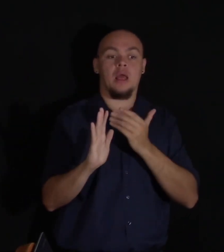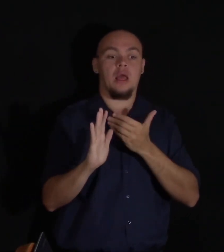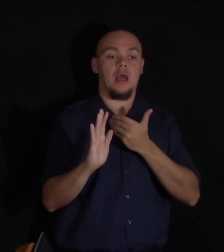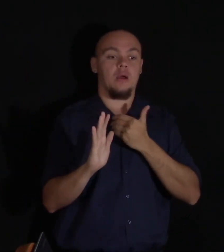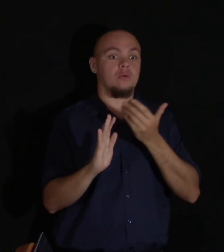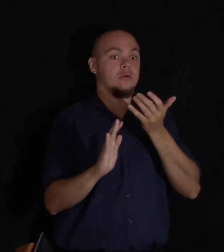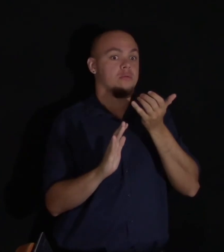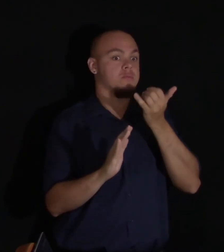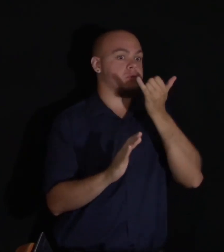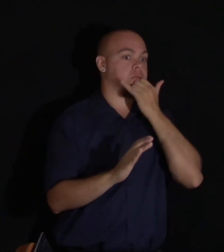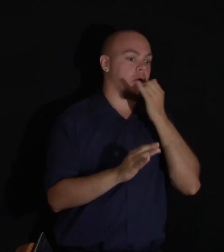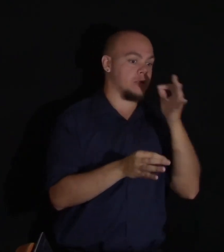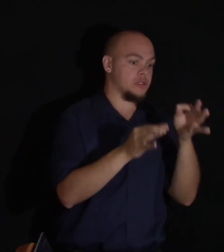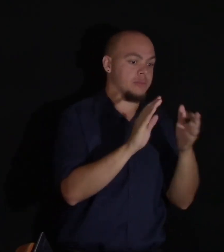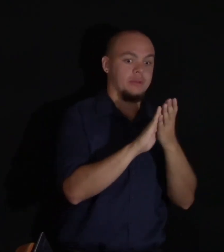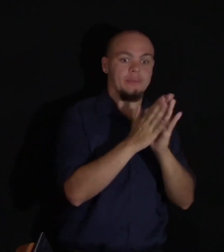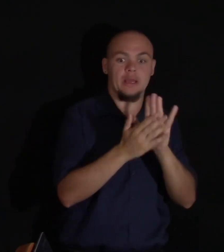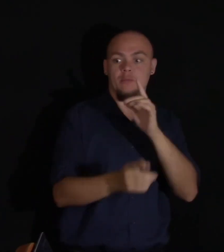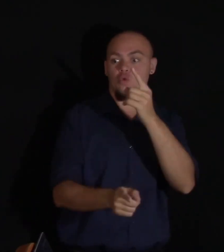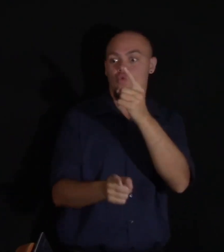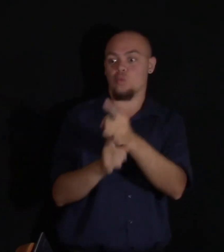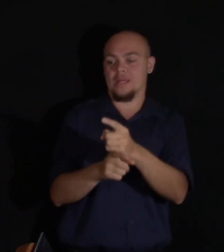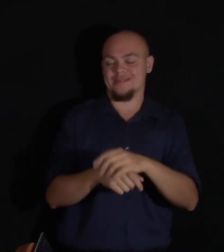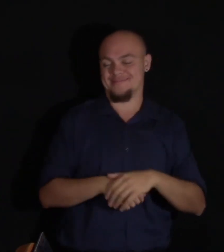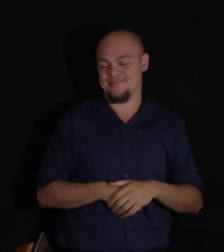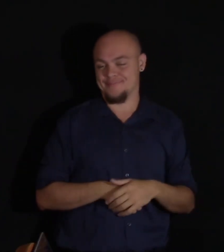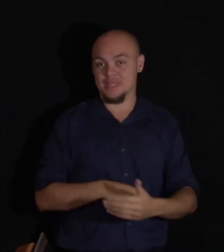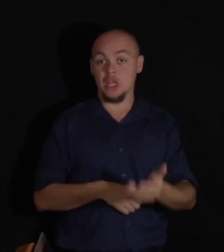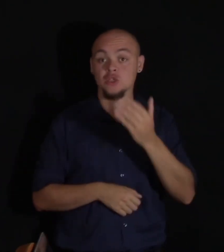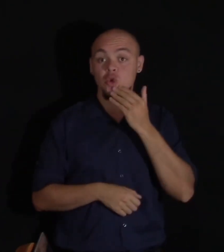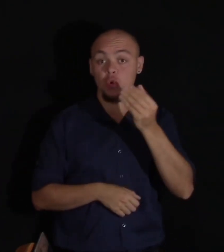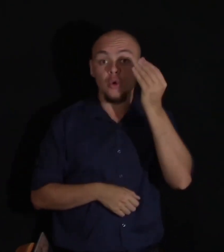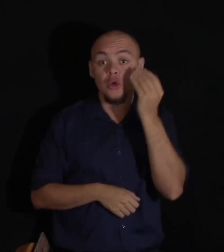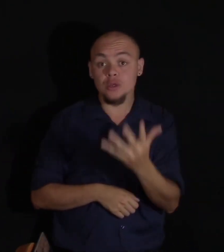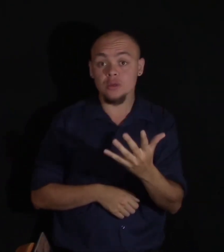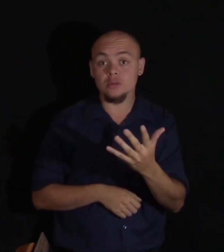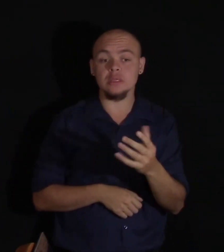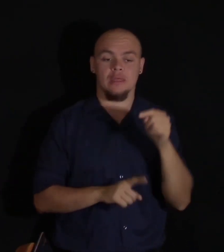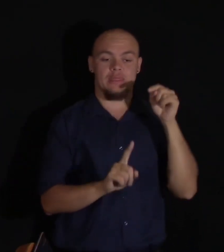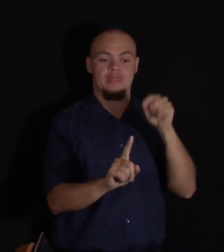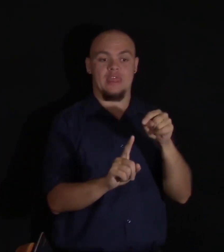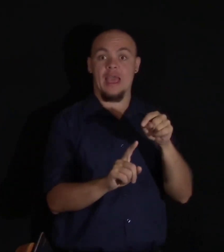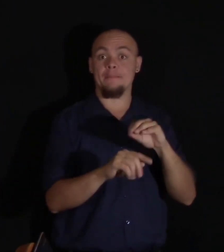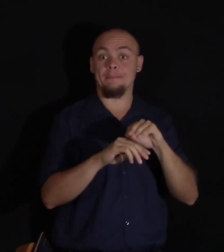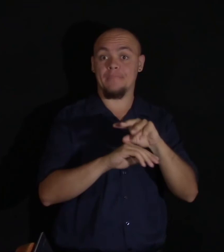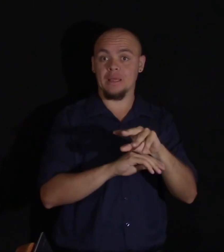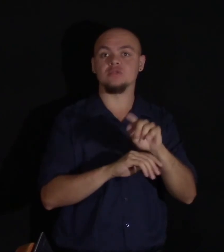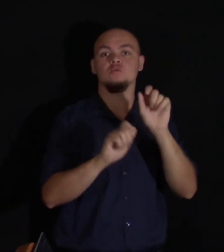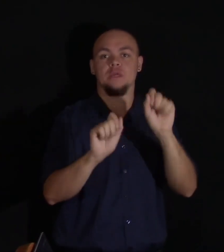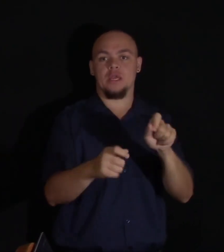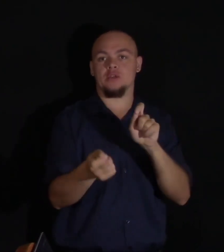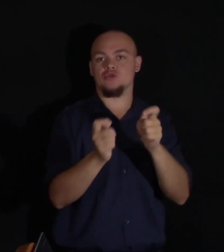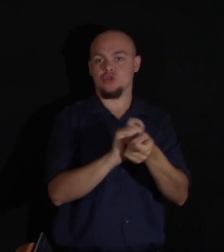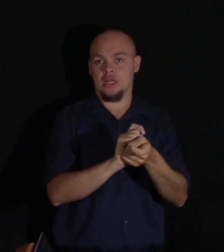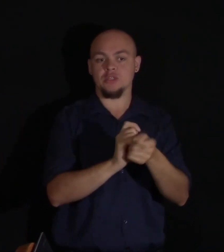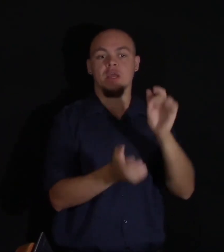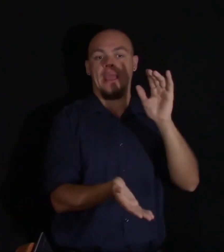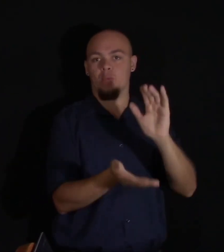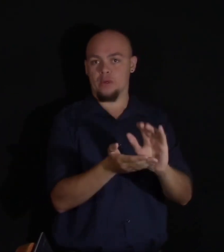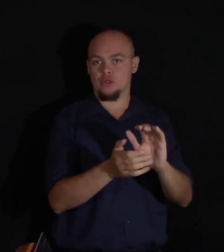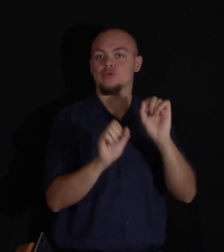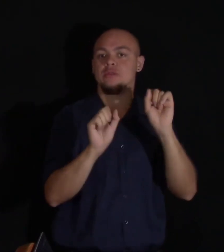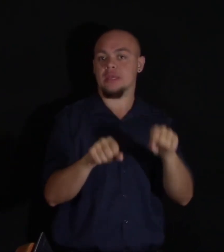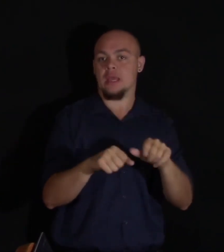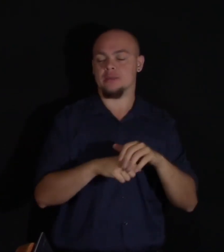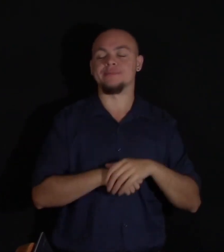right judgment. Now here's the good news. We can do something about that. We can actively reduce our biases